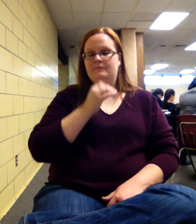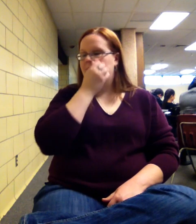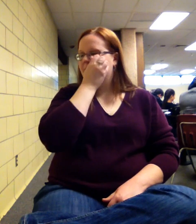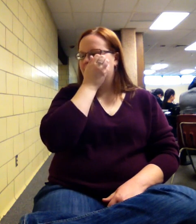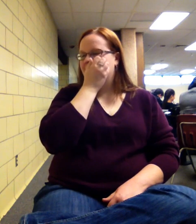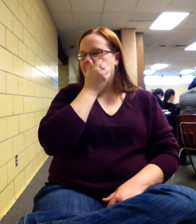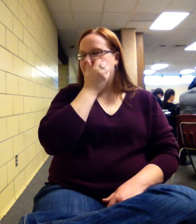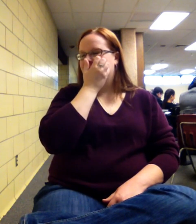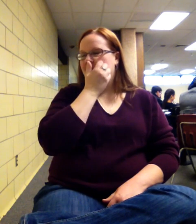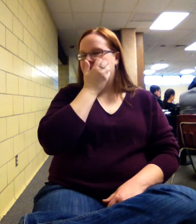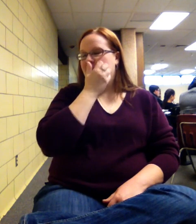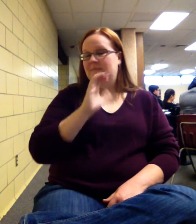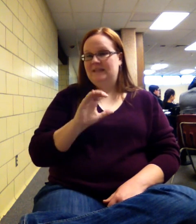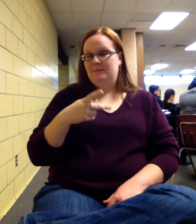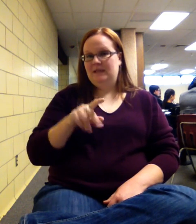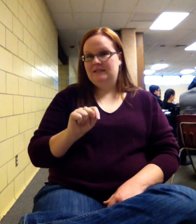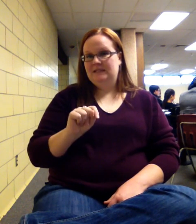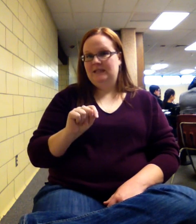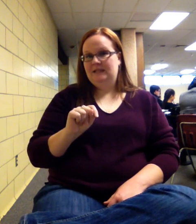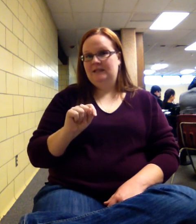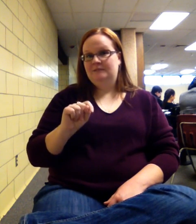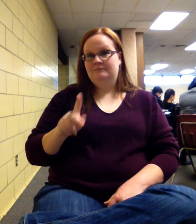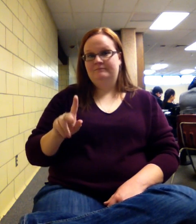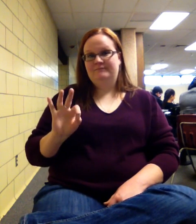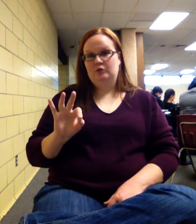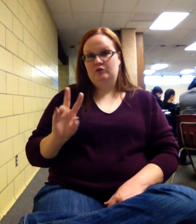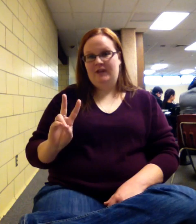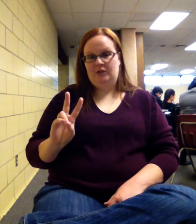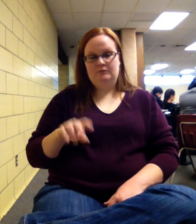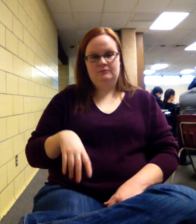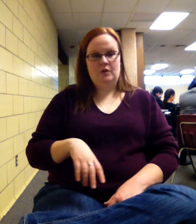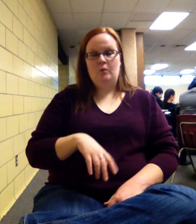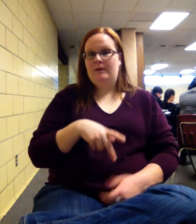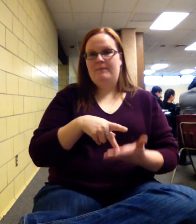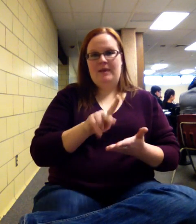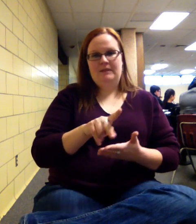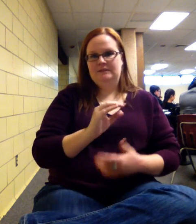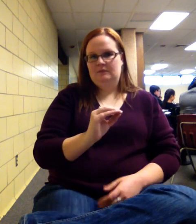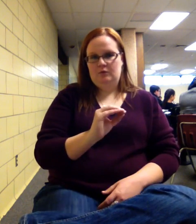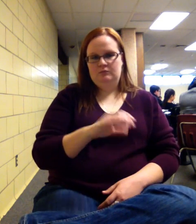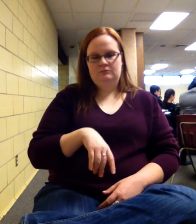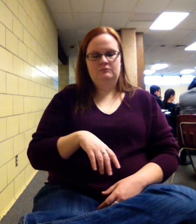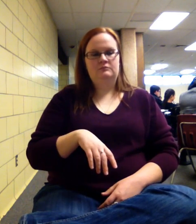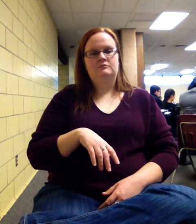So once again, we've got our $100, the return of our original investment. We've got the